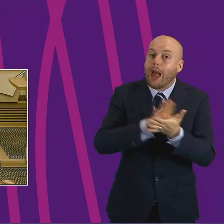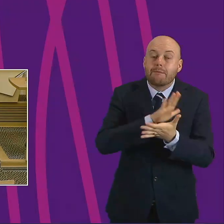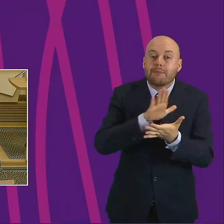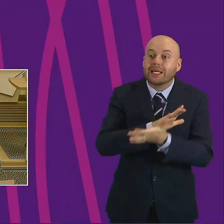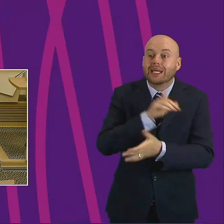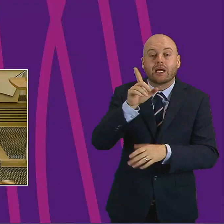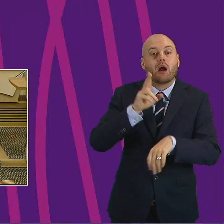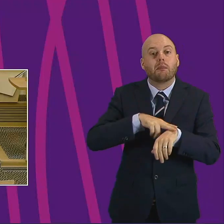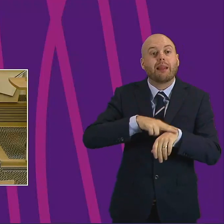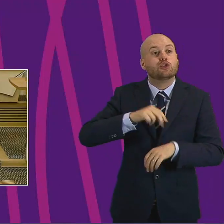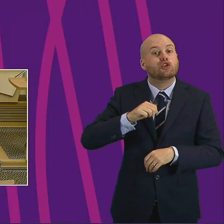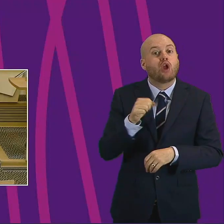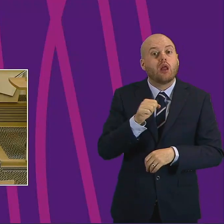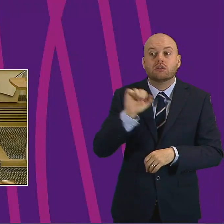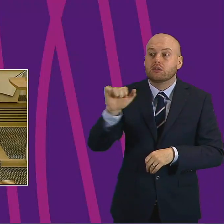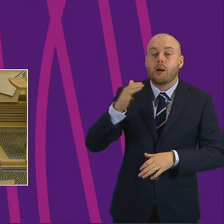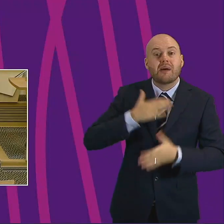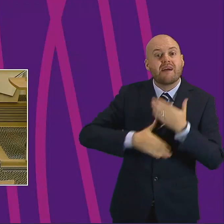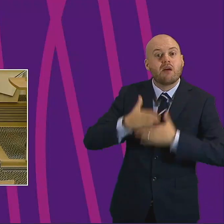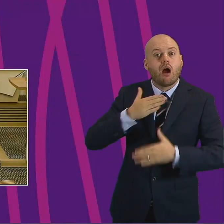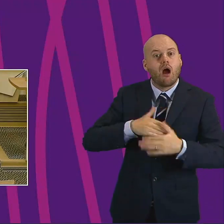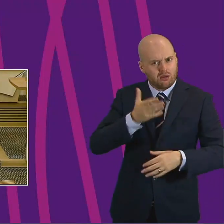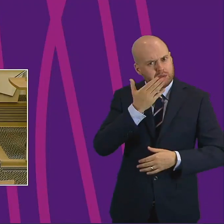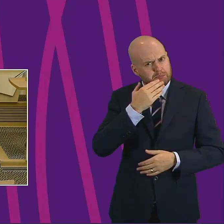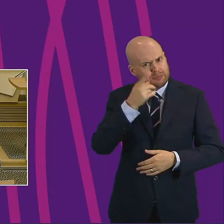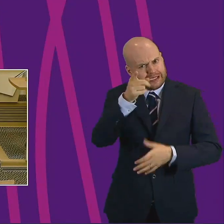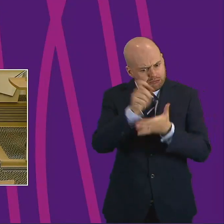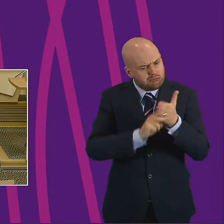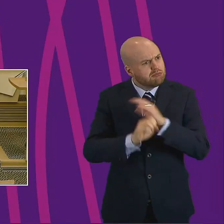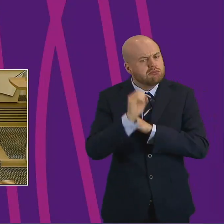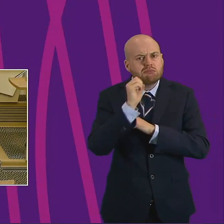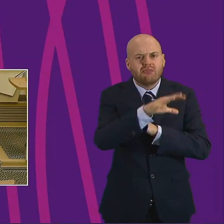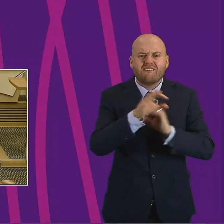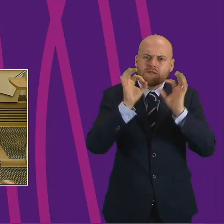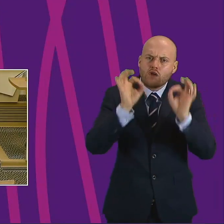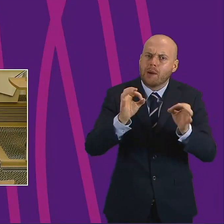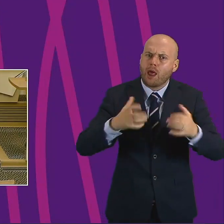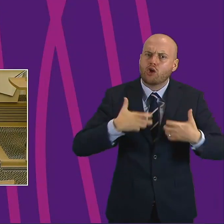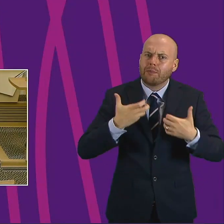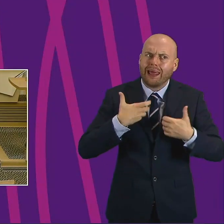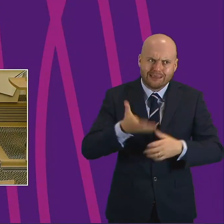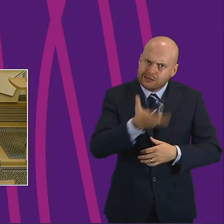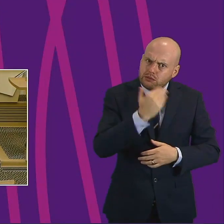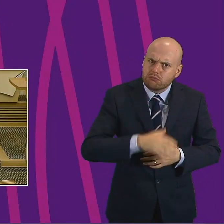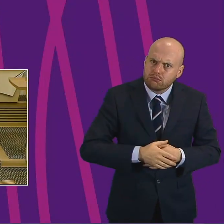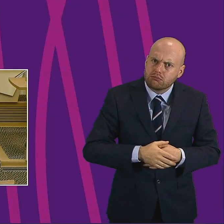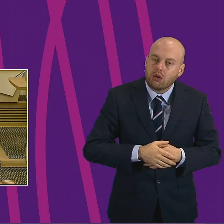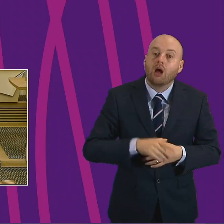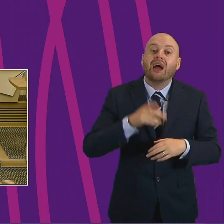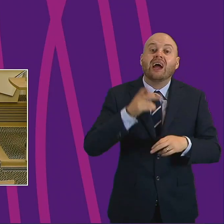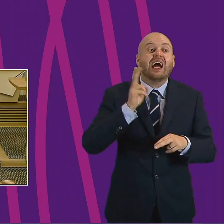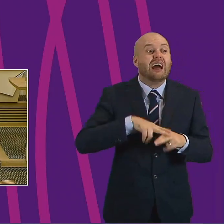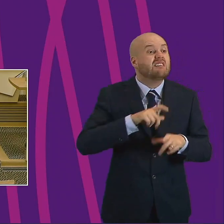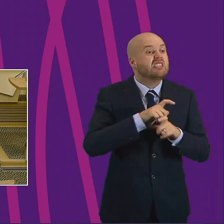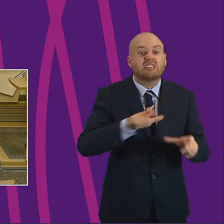incident, he also, of course, can make a formal complaint in that regard. And if he's not satisfied with that